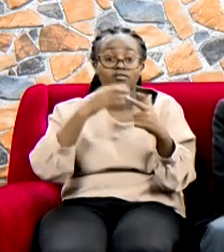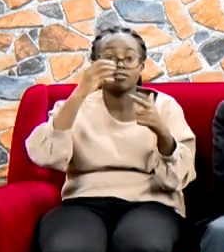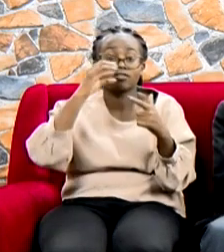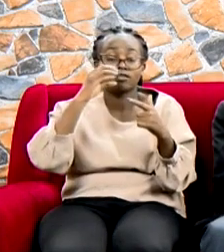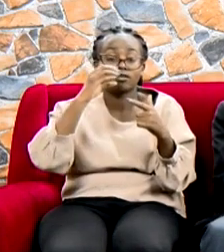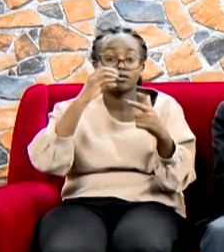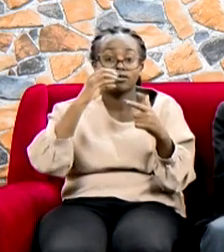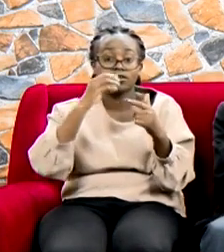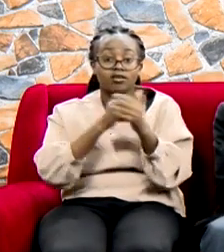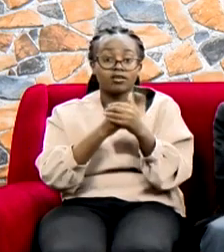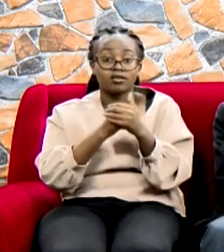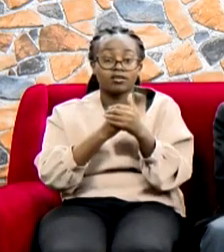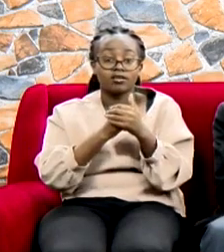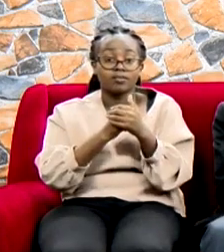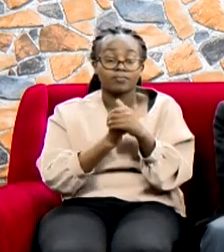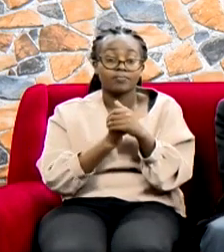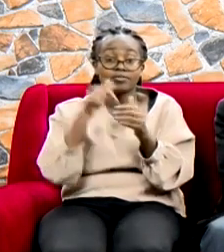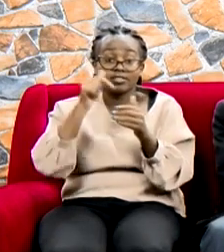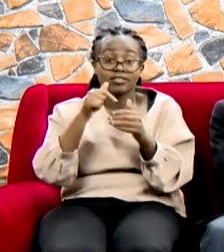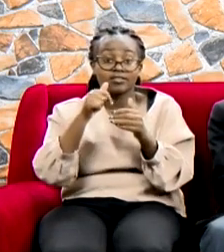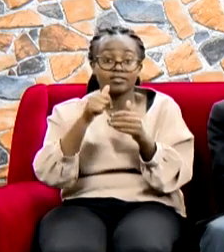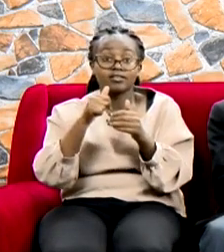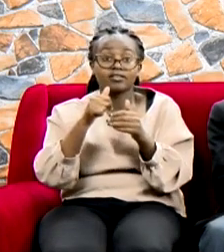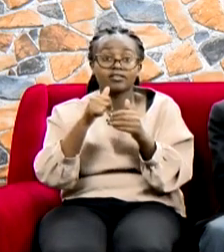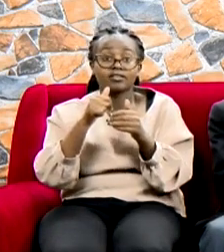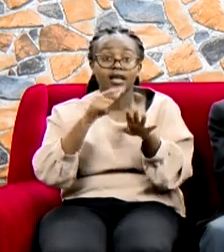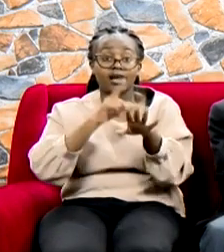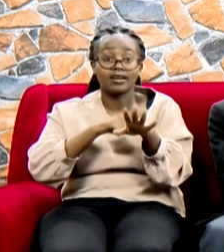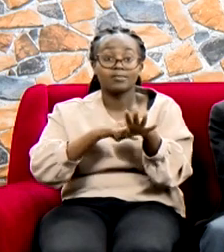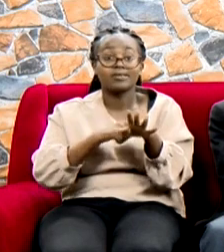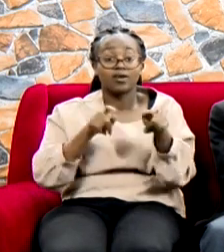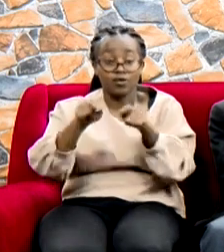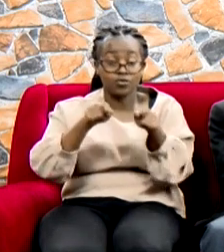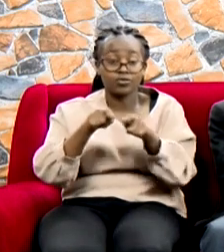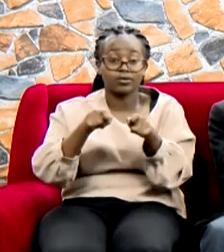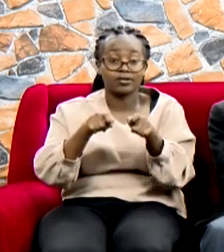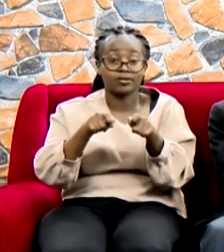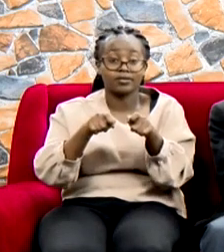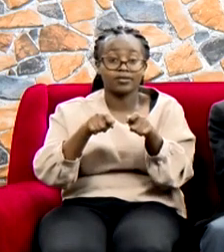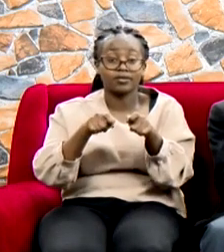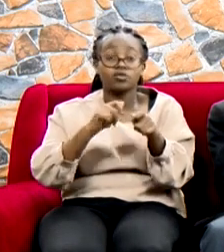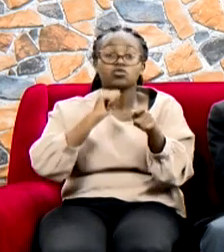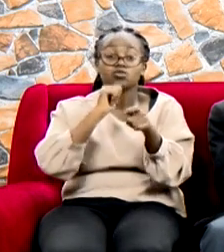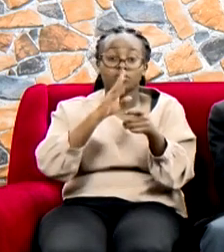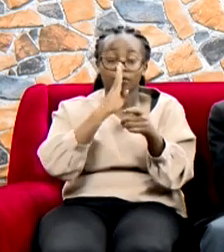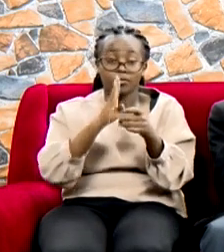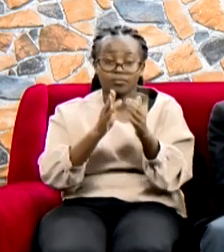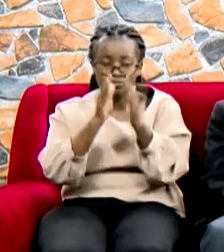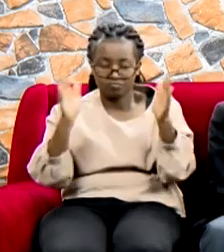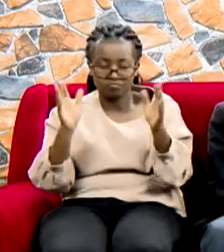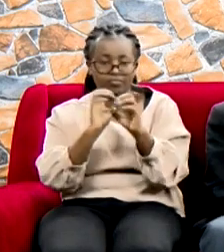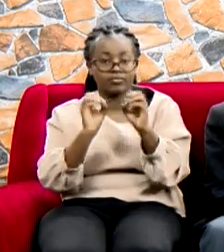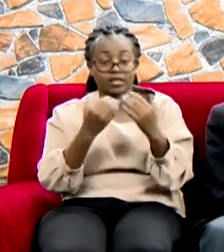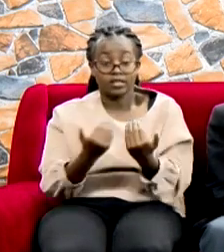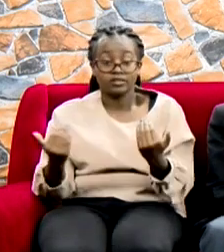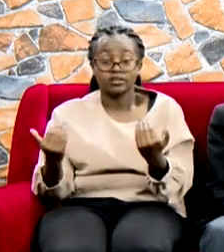cerebral hydrocephaly. It's arrested in the sense that it's now controlled, so it will not bulge. And so the